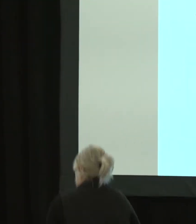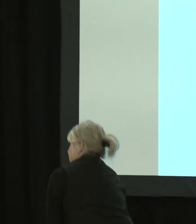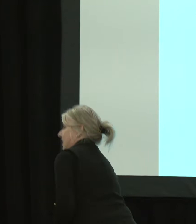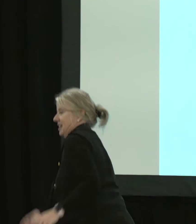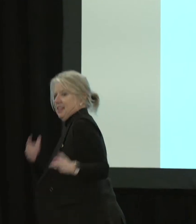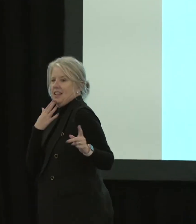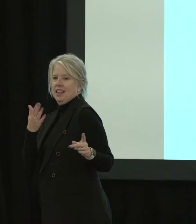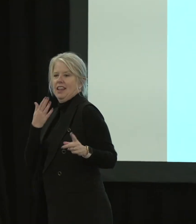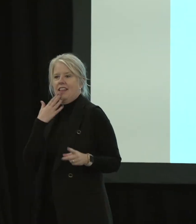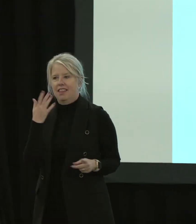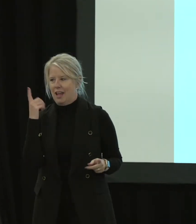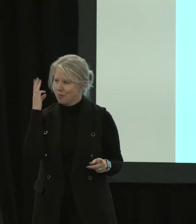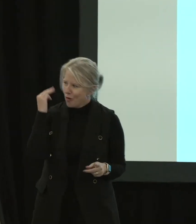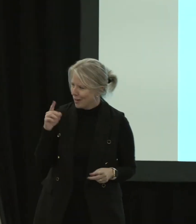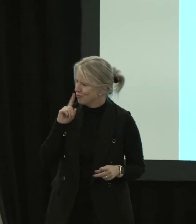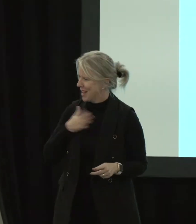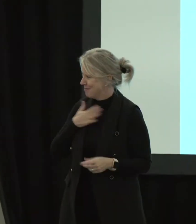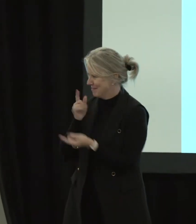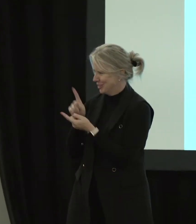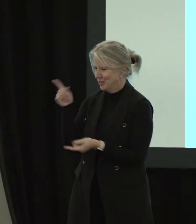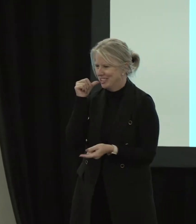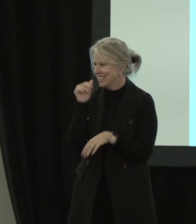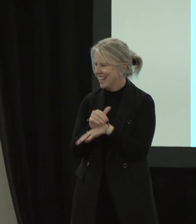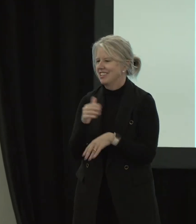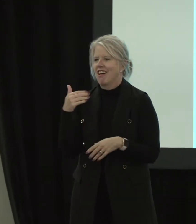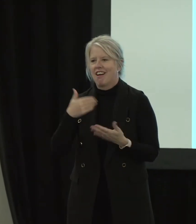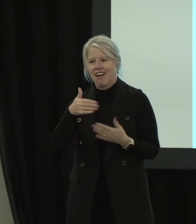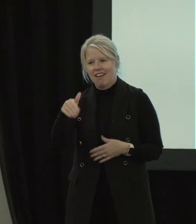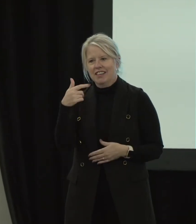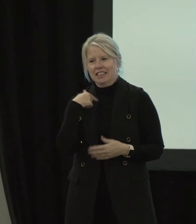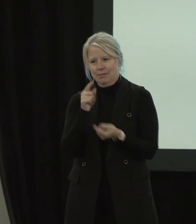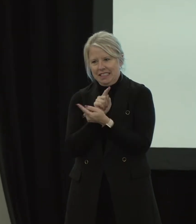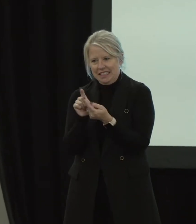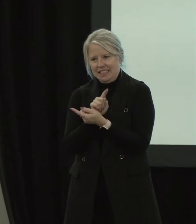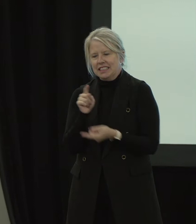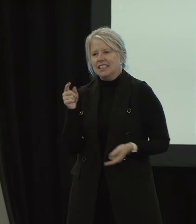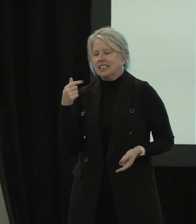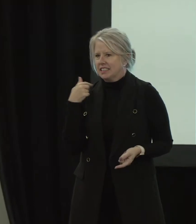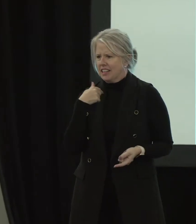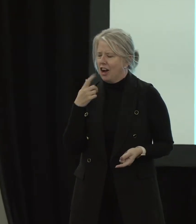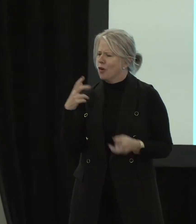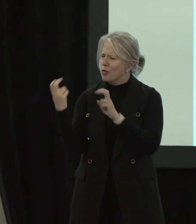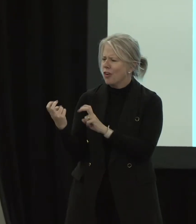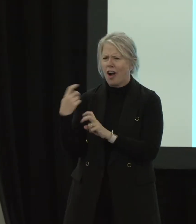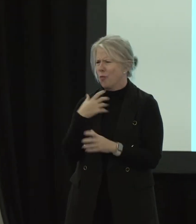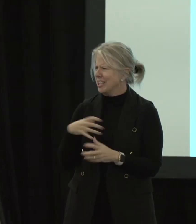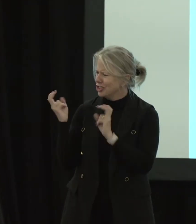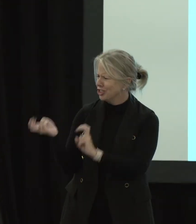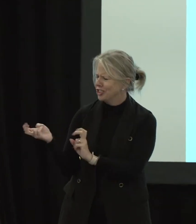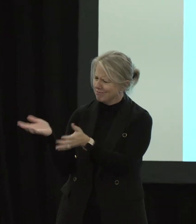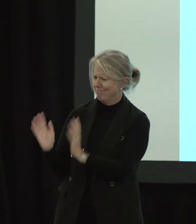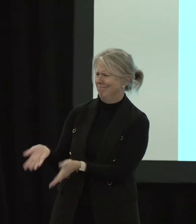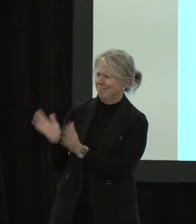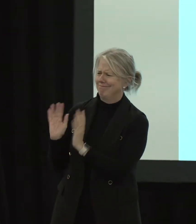meet you last night. It's every so often you meet someone who you think, I could just sit down and talk to this woman